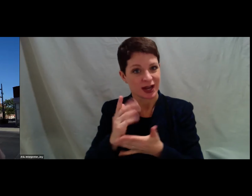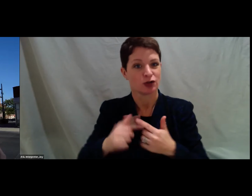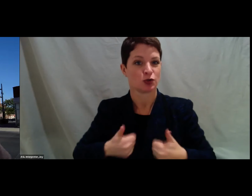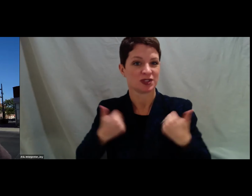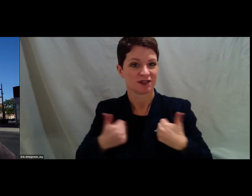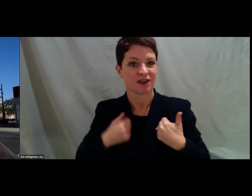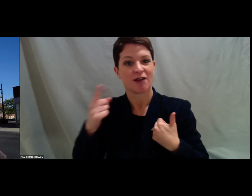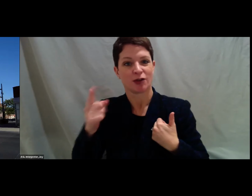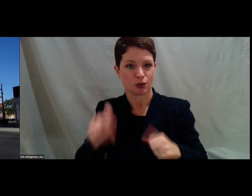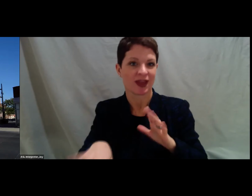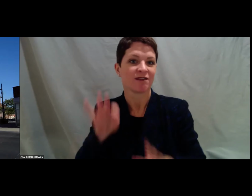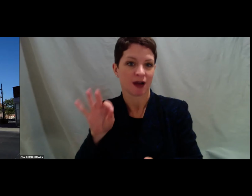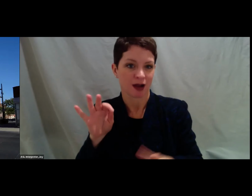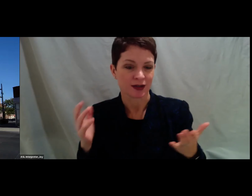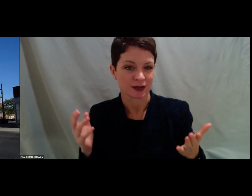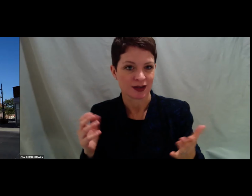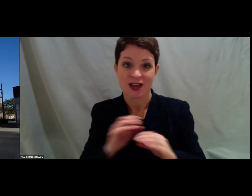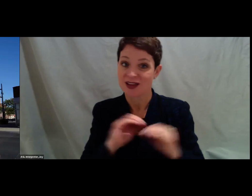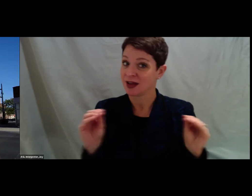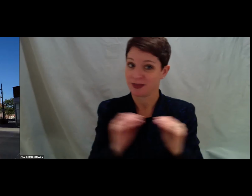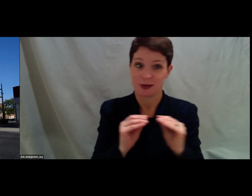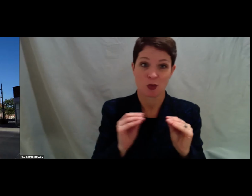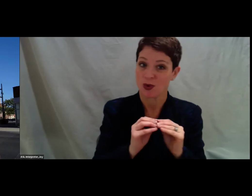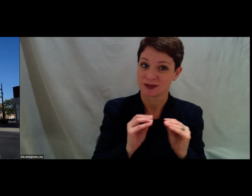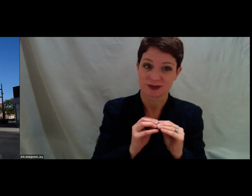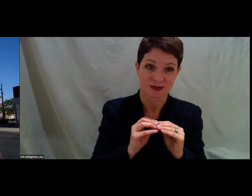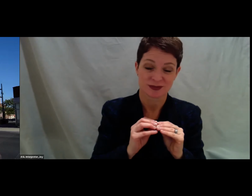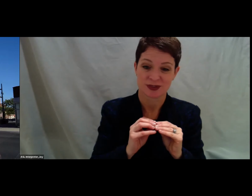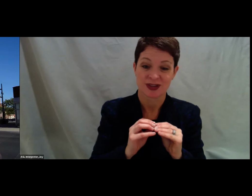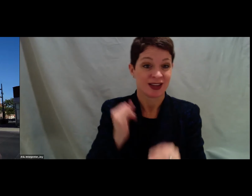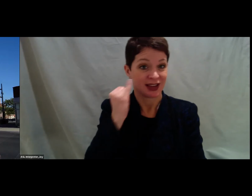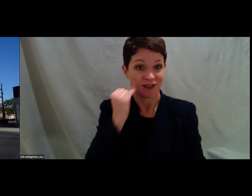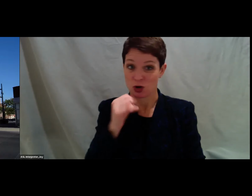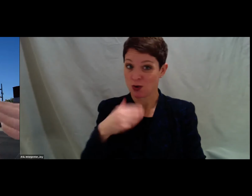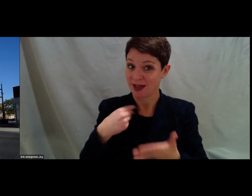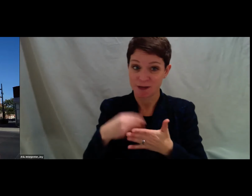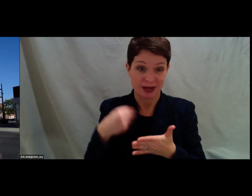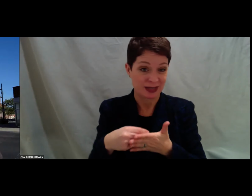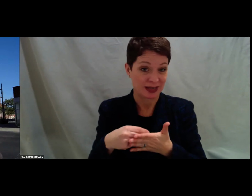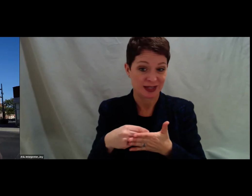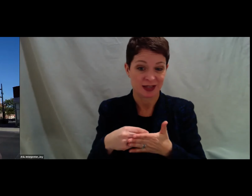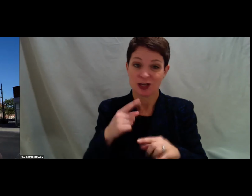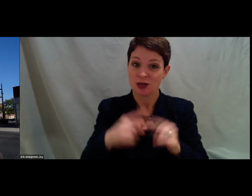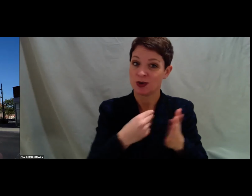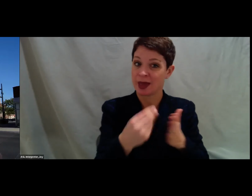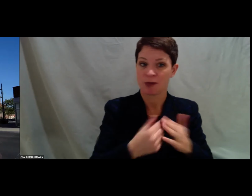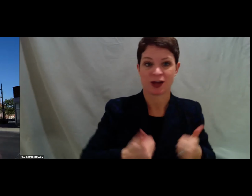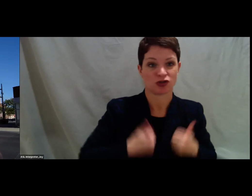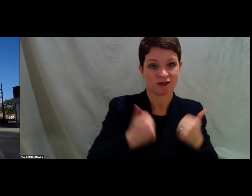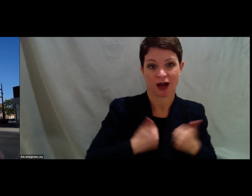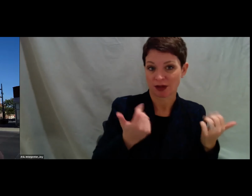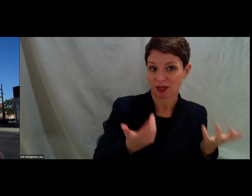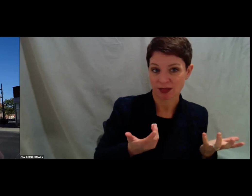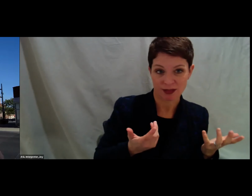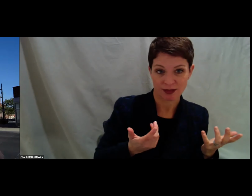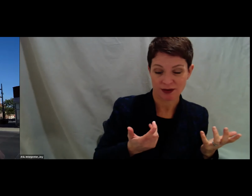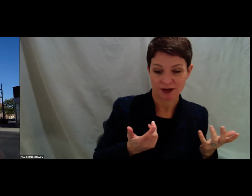you can buy and nothing more. And if you don't have money, you can't buy survival. And we see